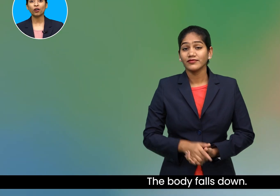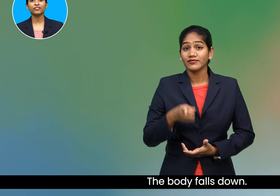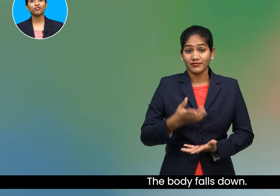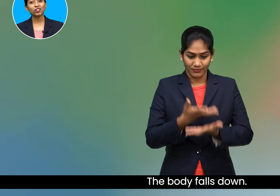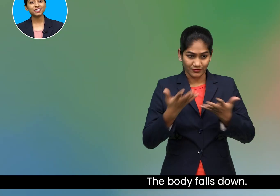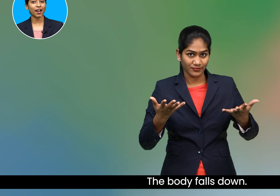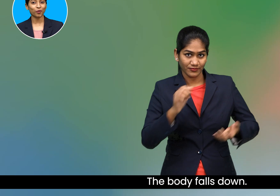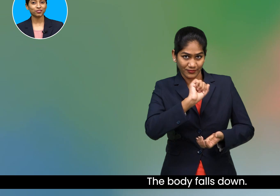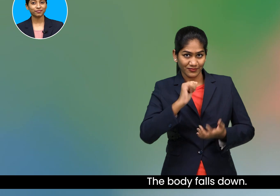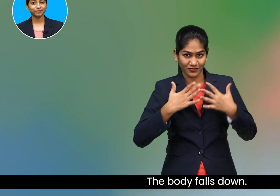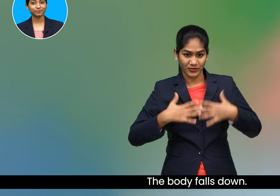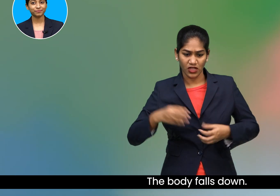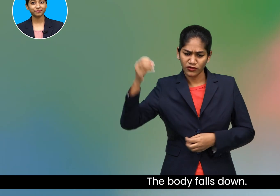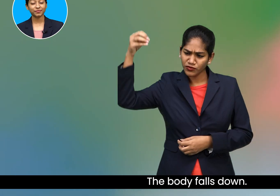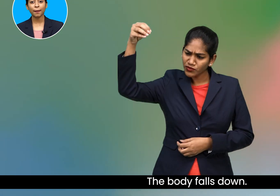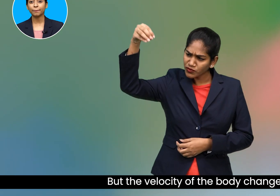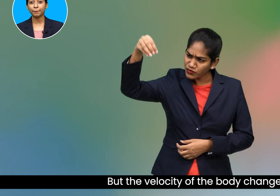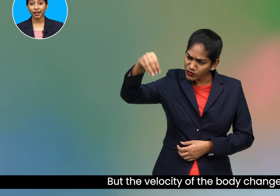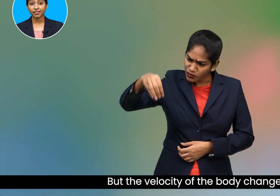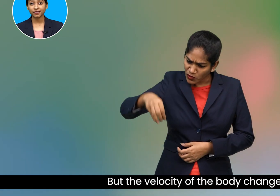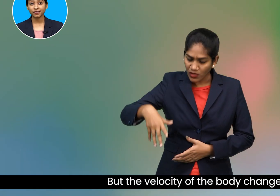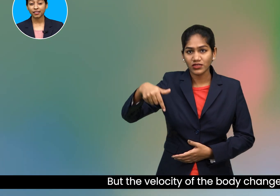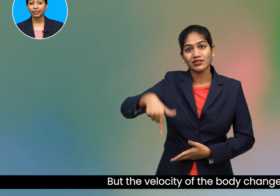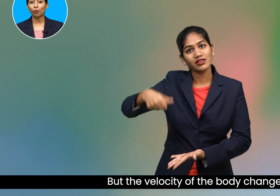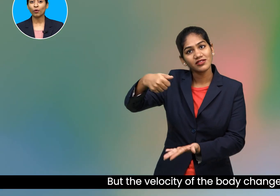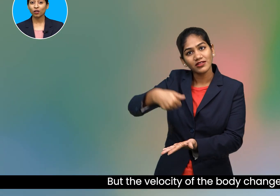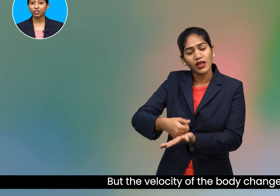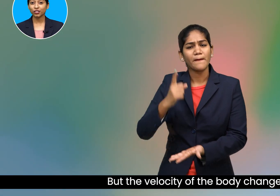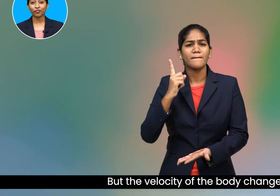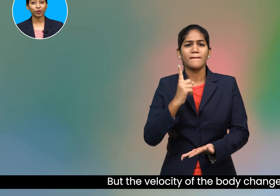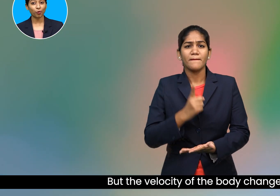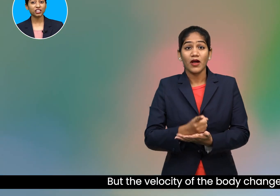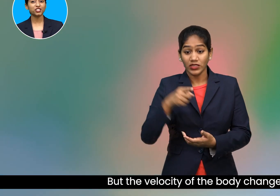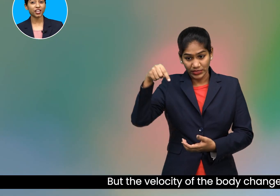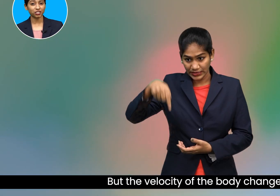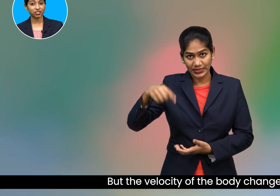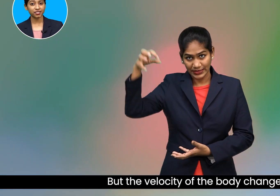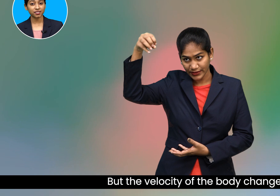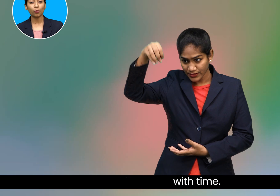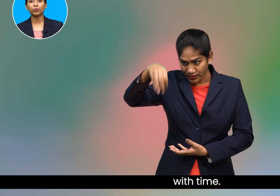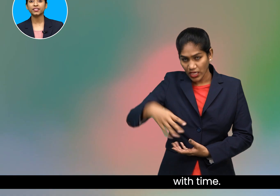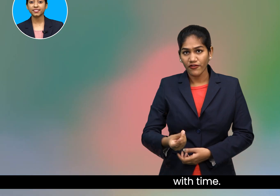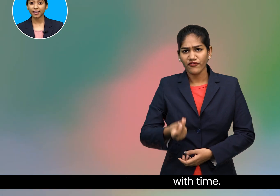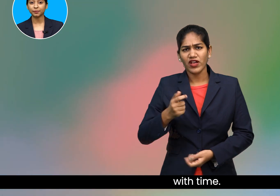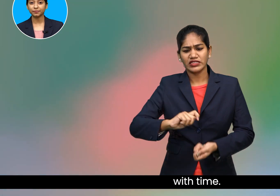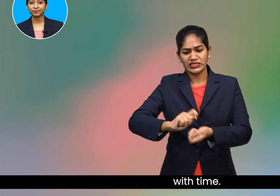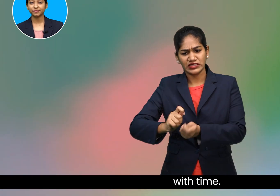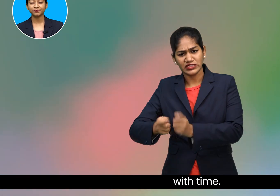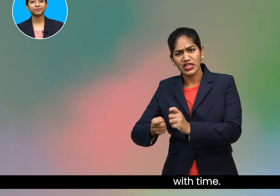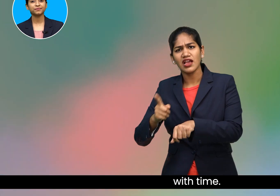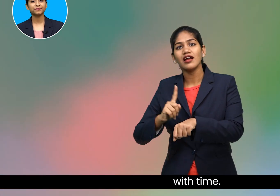The body falls down, but the velocity of the body changes with